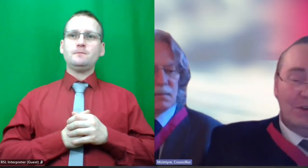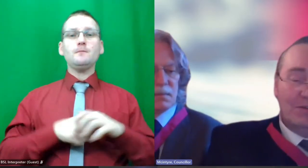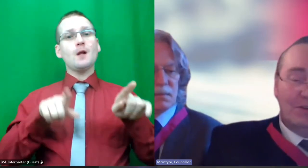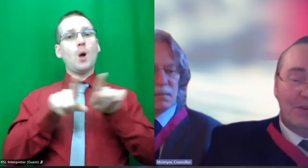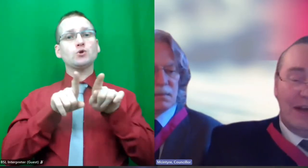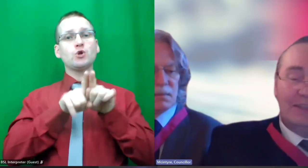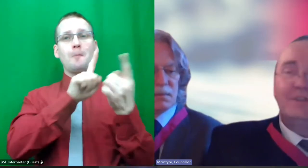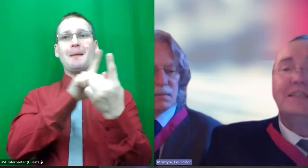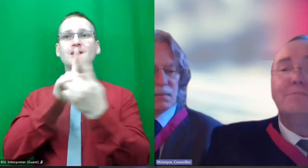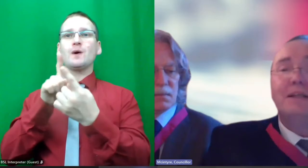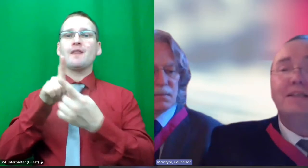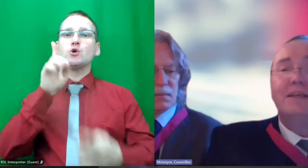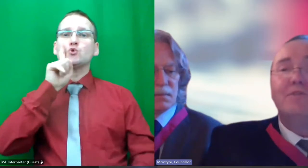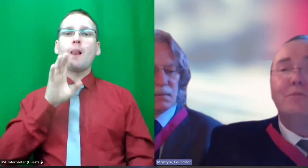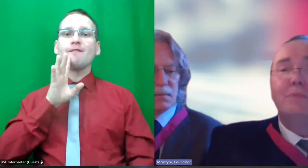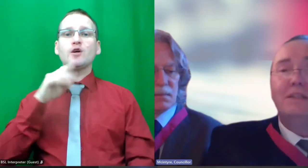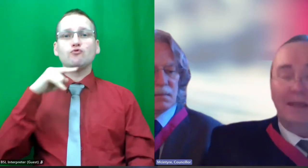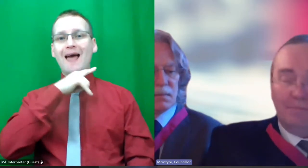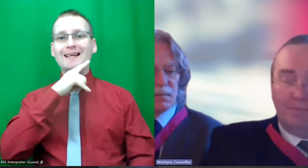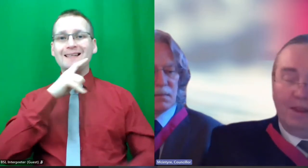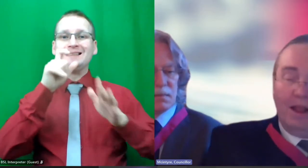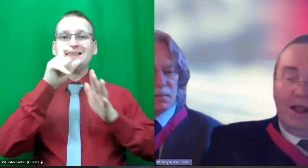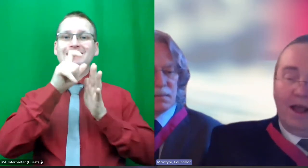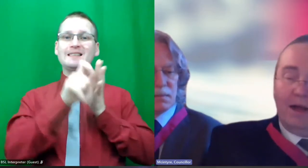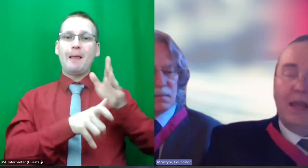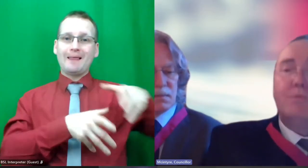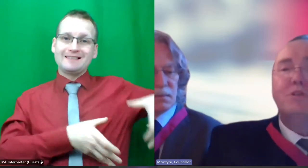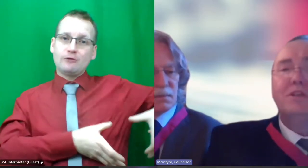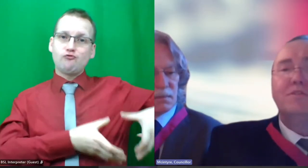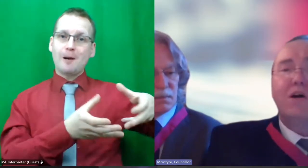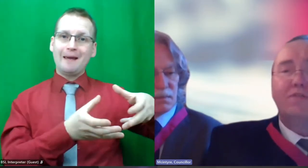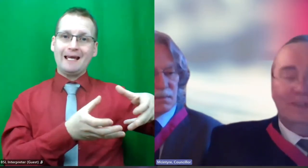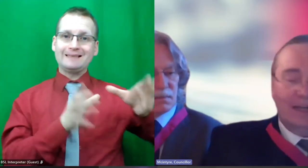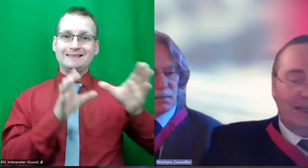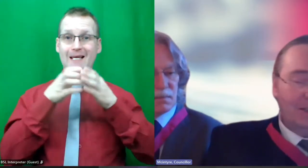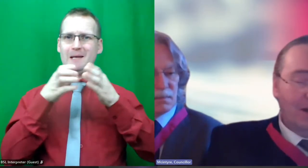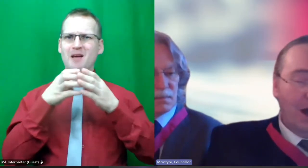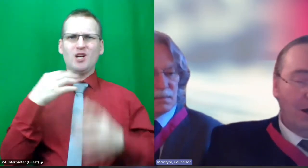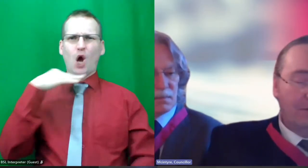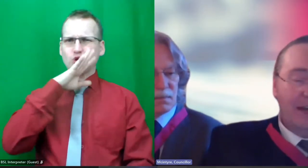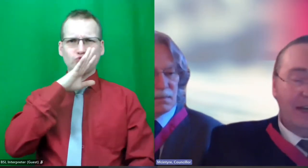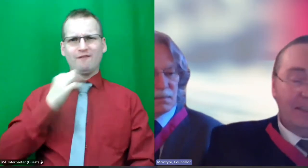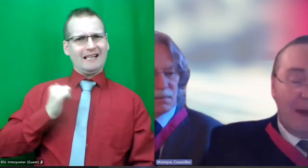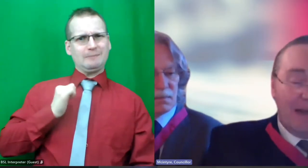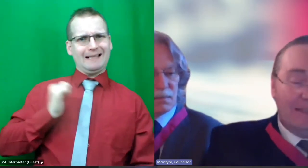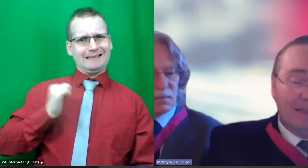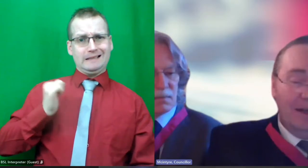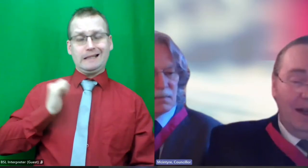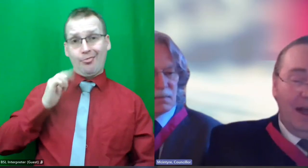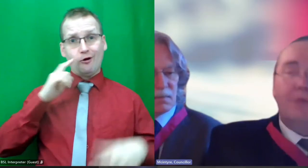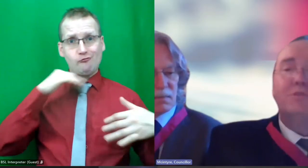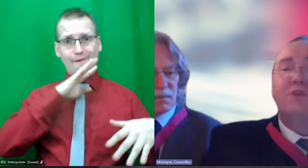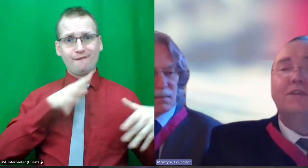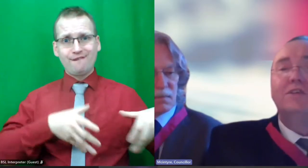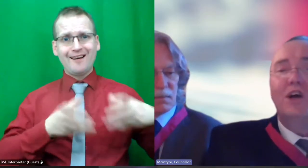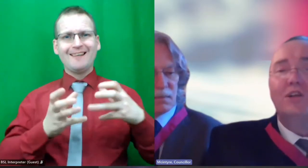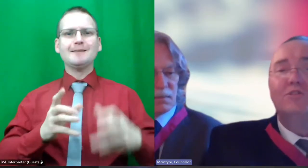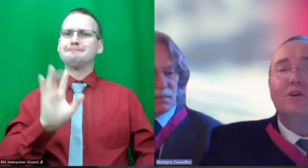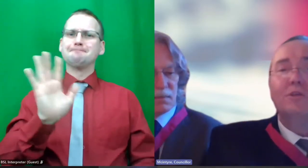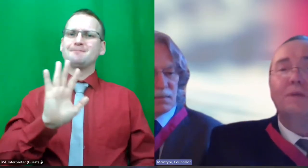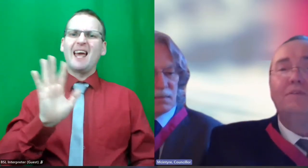with Salford Reds disability rugby team. It wasn't as rough as I'd expected. It was